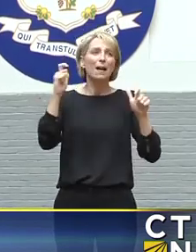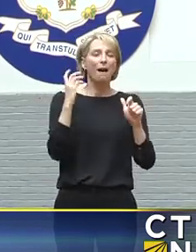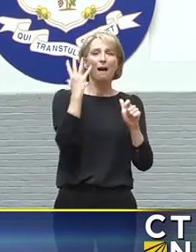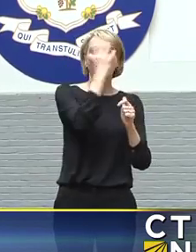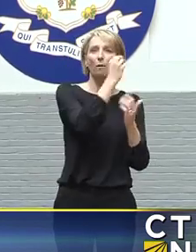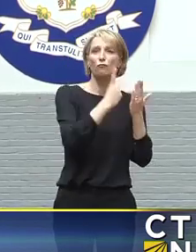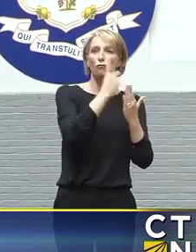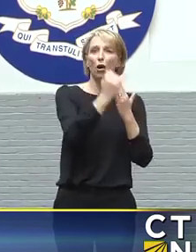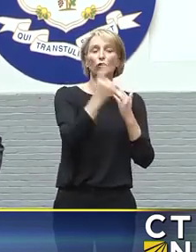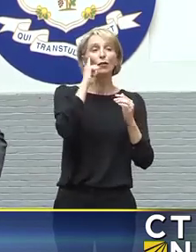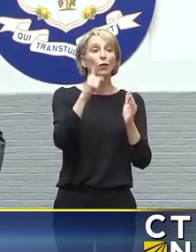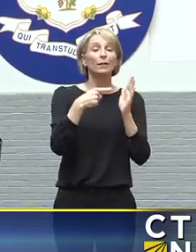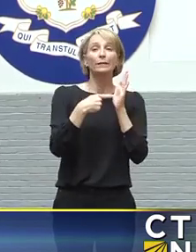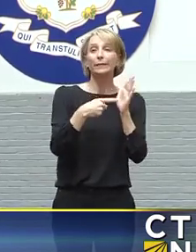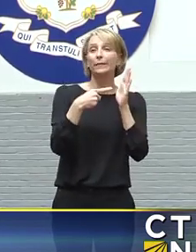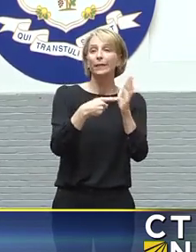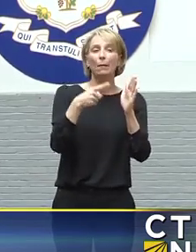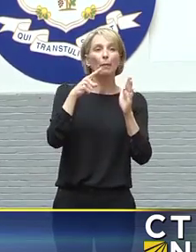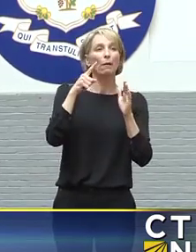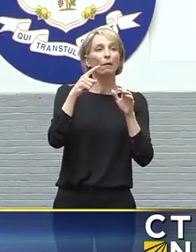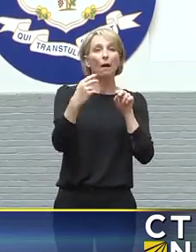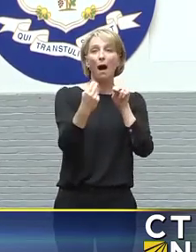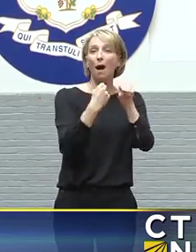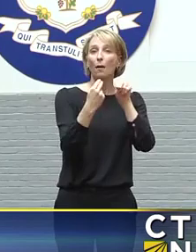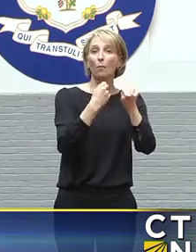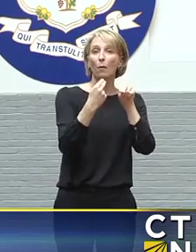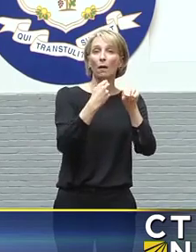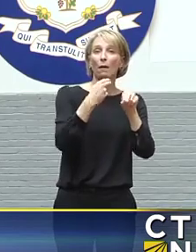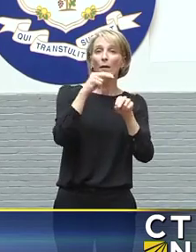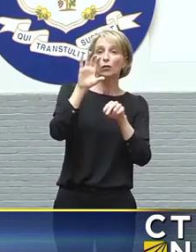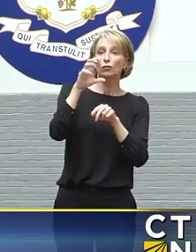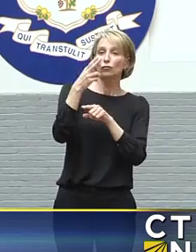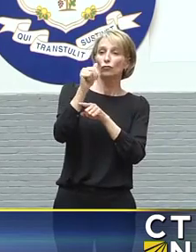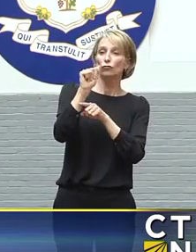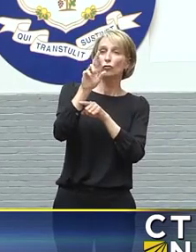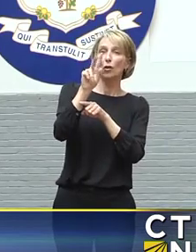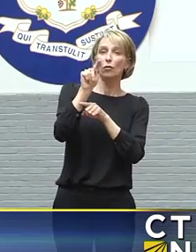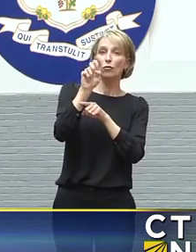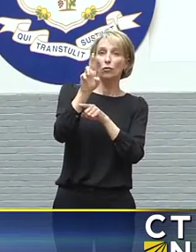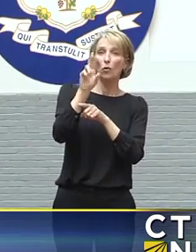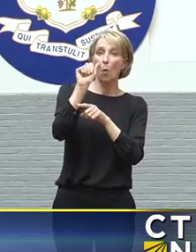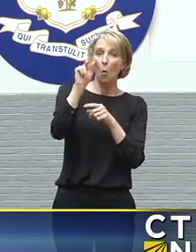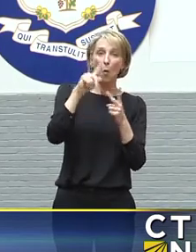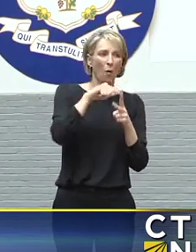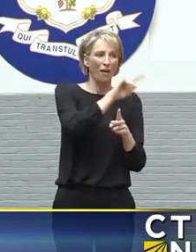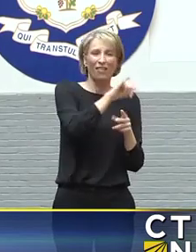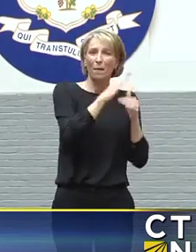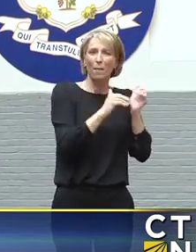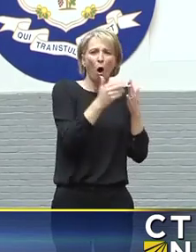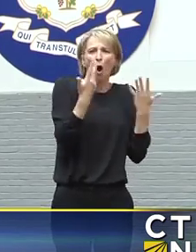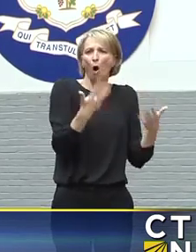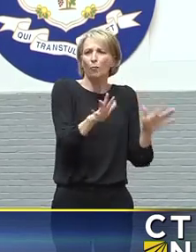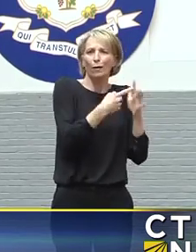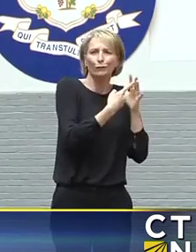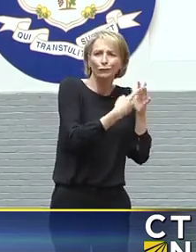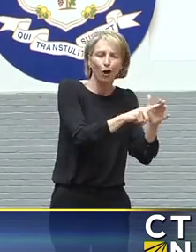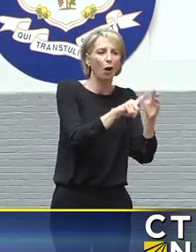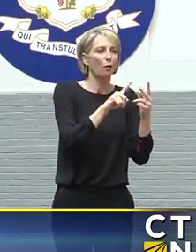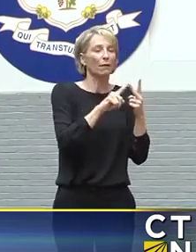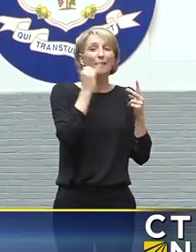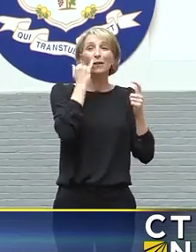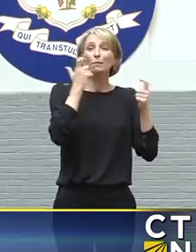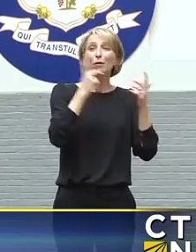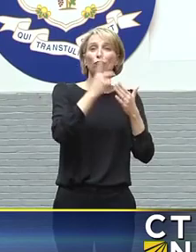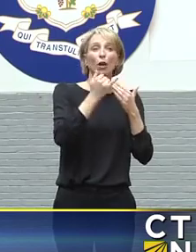transportation projects that are Charter Oak, for example, that are already underway, schools that are underway. They anticipate having that